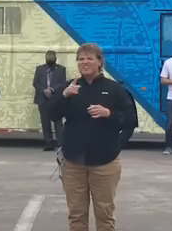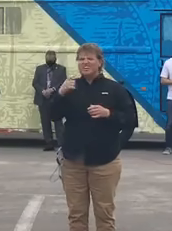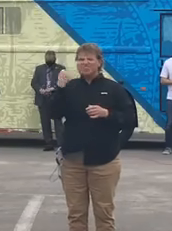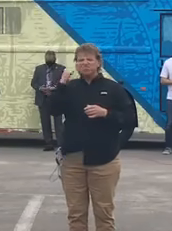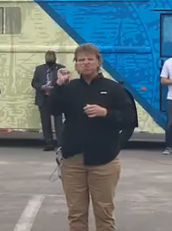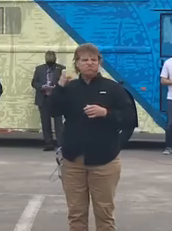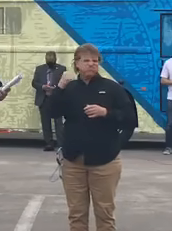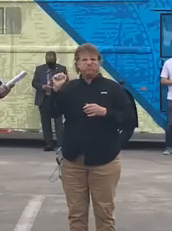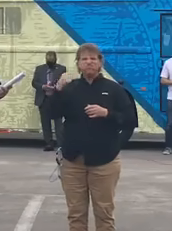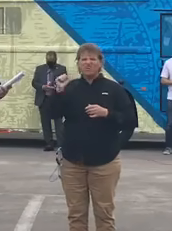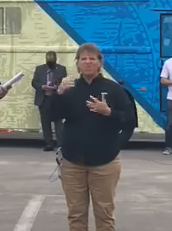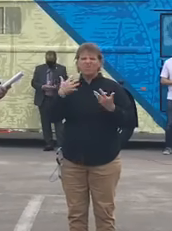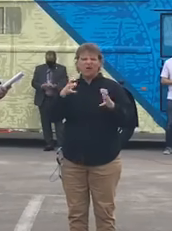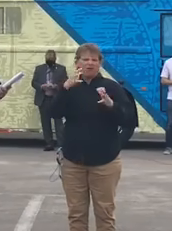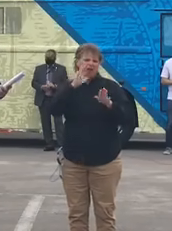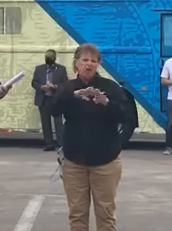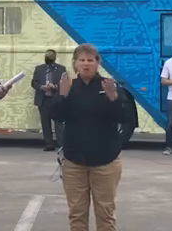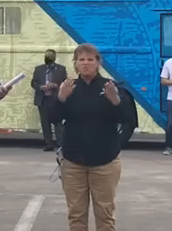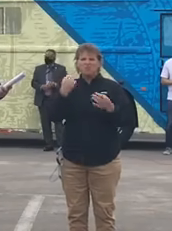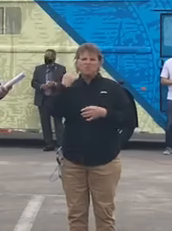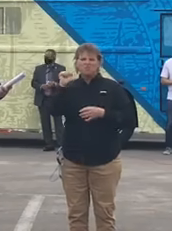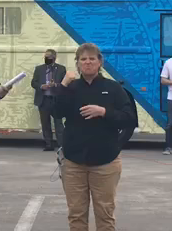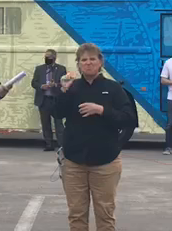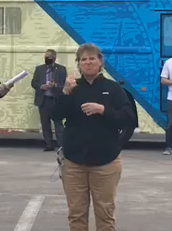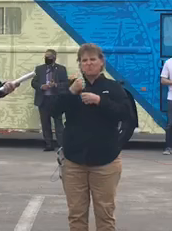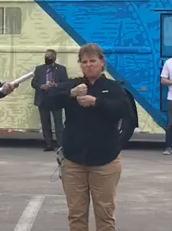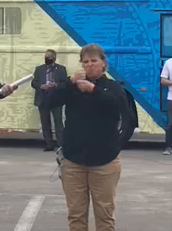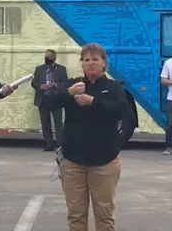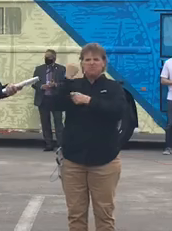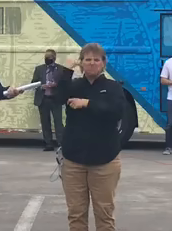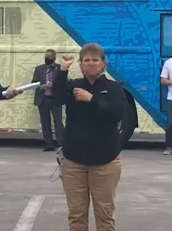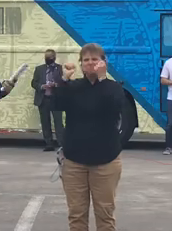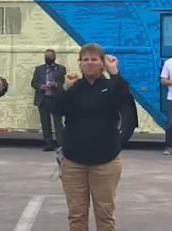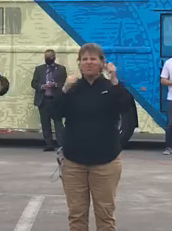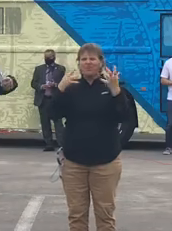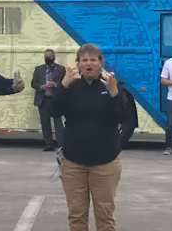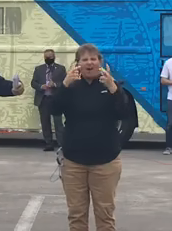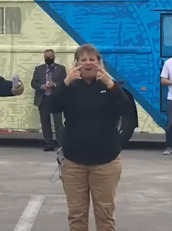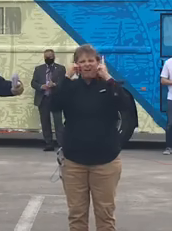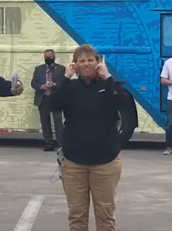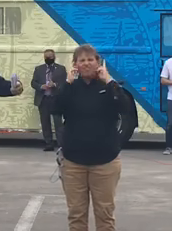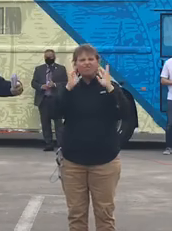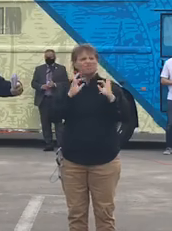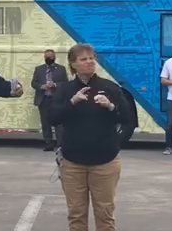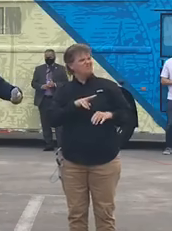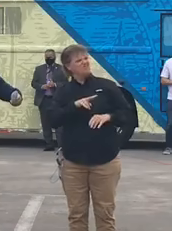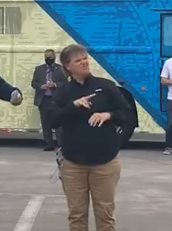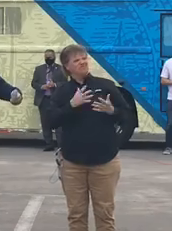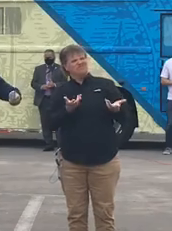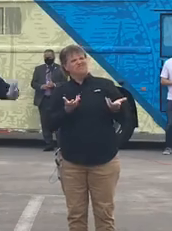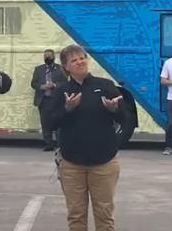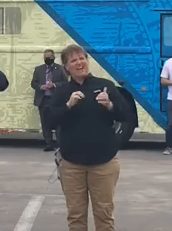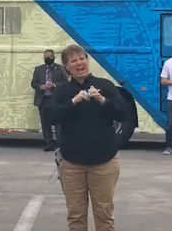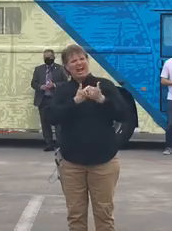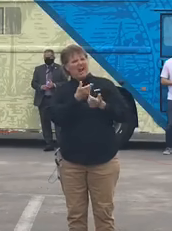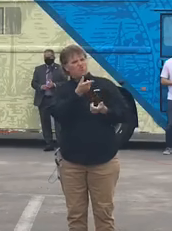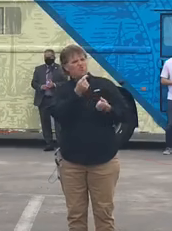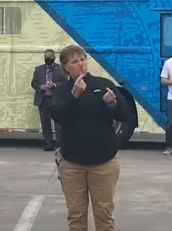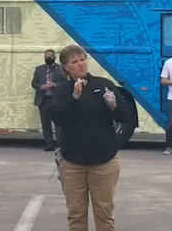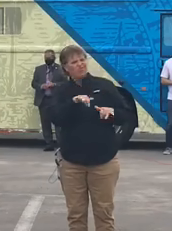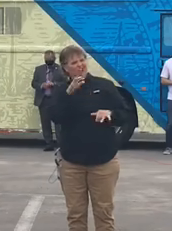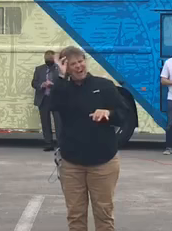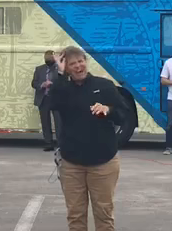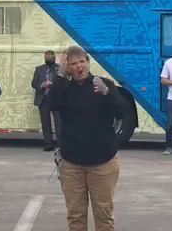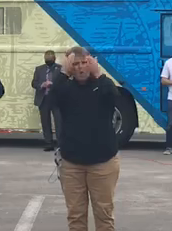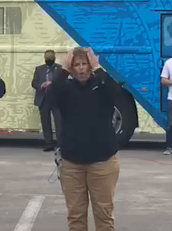open always have a close-cut haircut. How does that work? Does their hair just stop growing during a pandemic, or are they violating